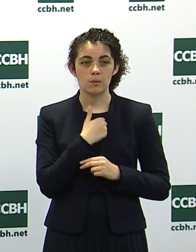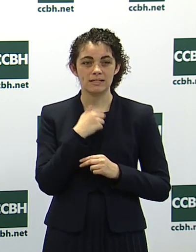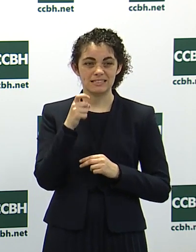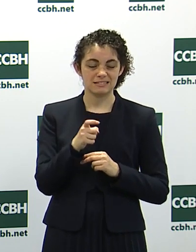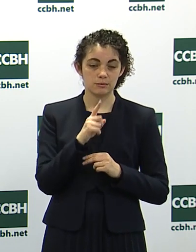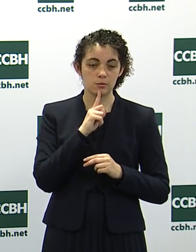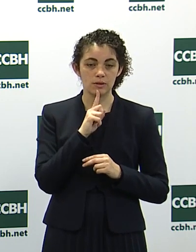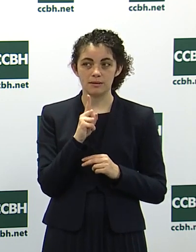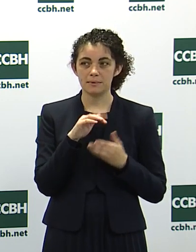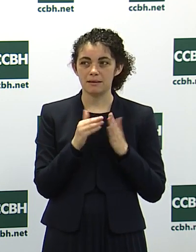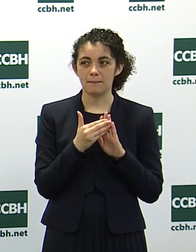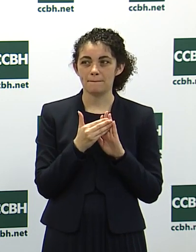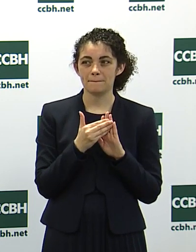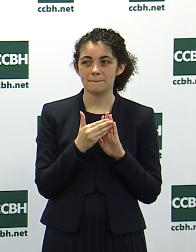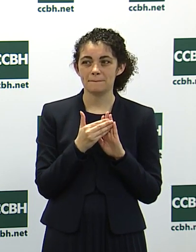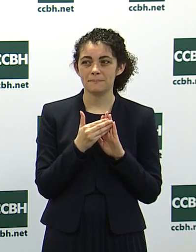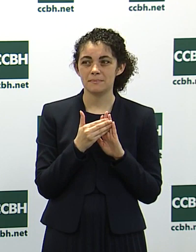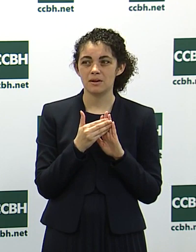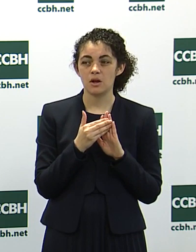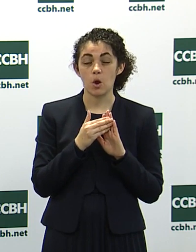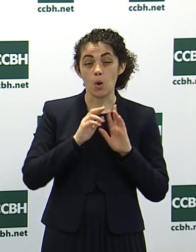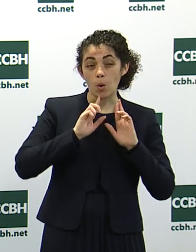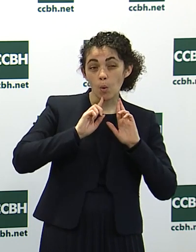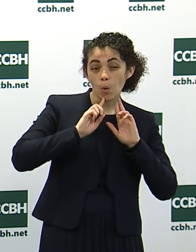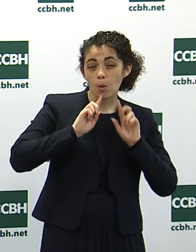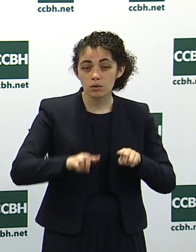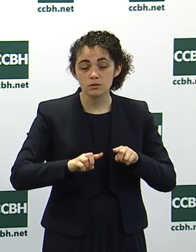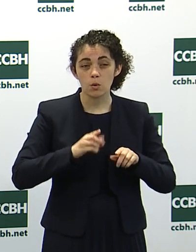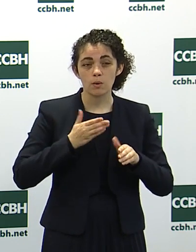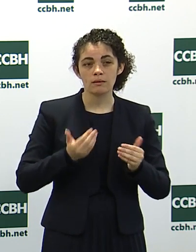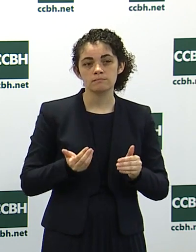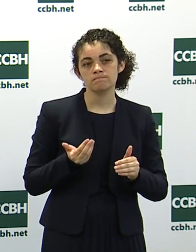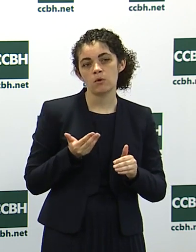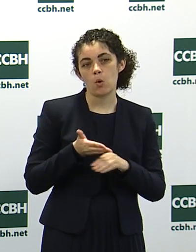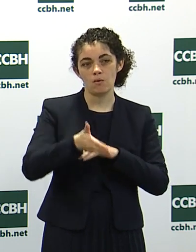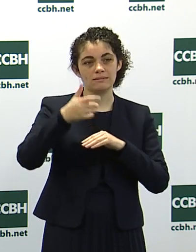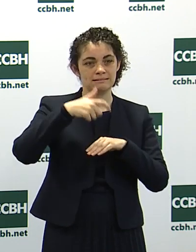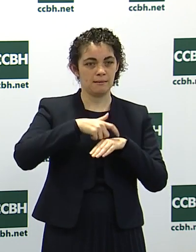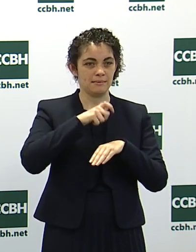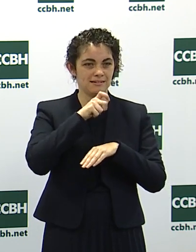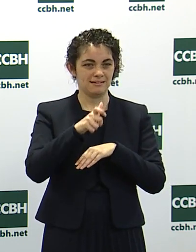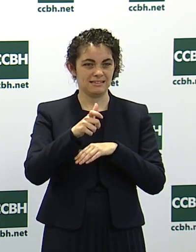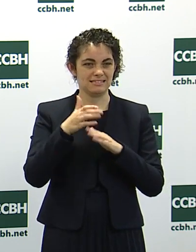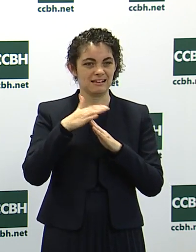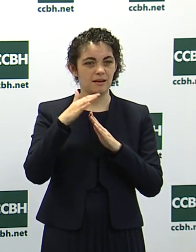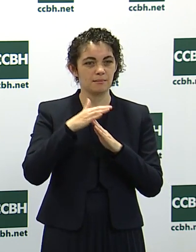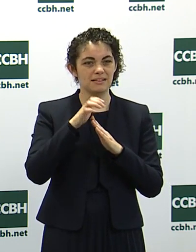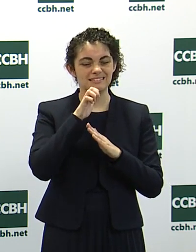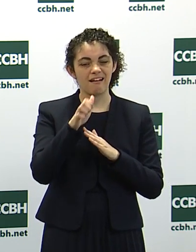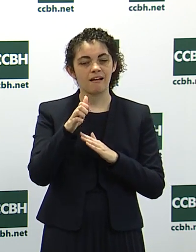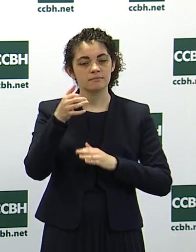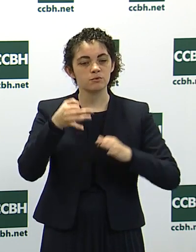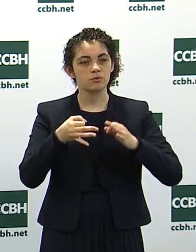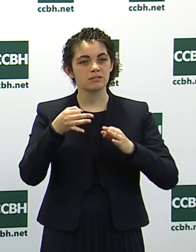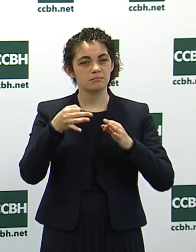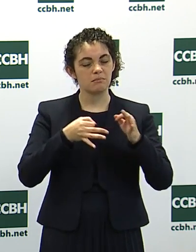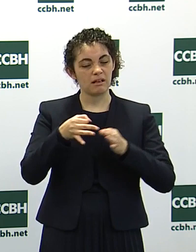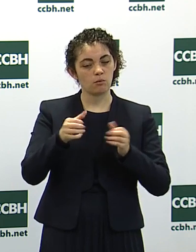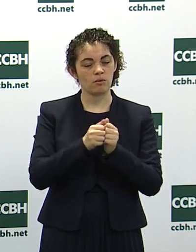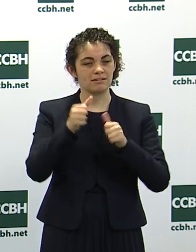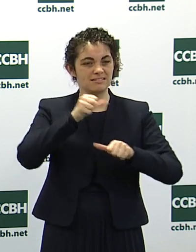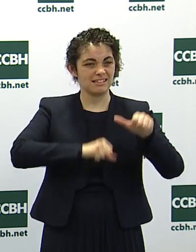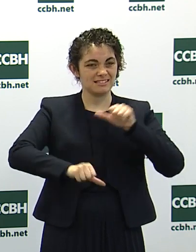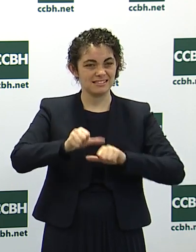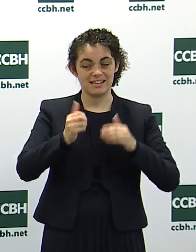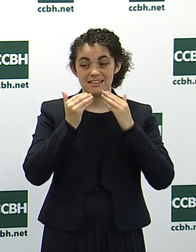go into an extreme response necessarily that isn't justified by science either.